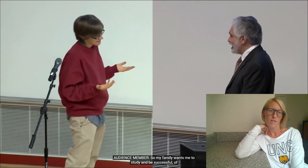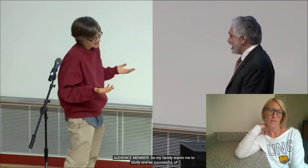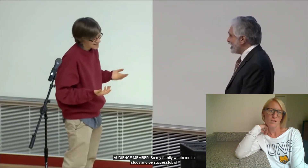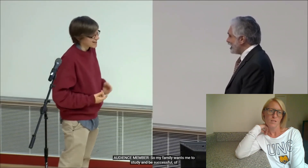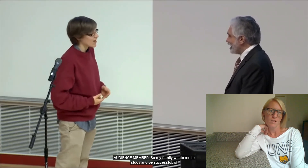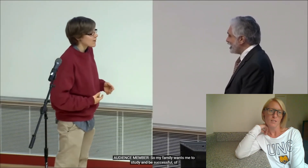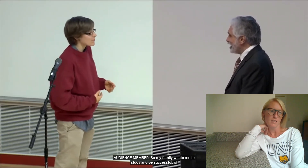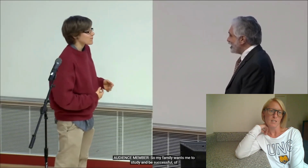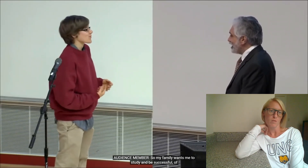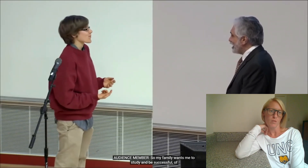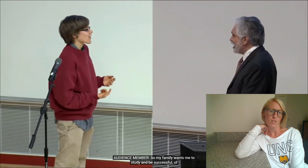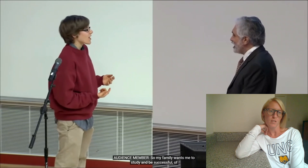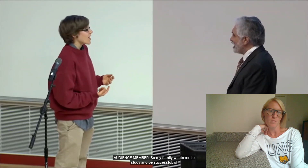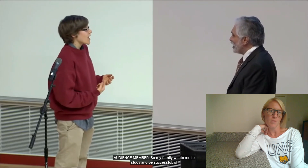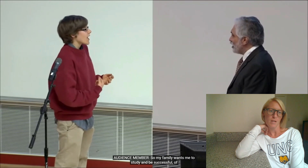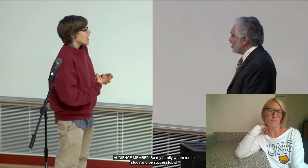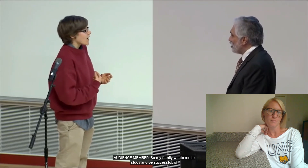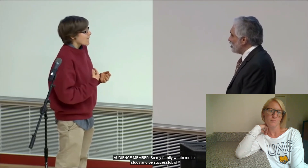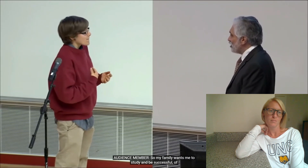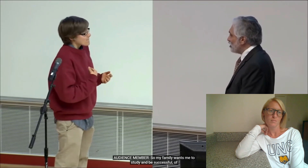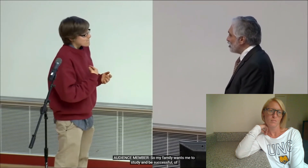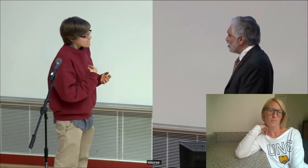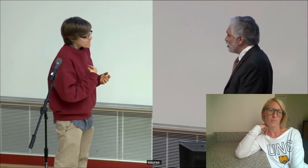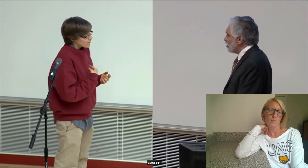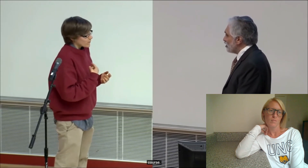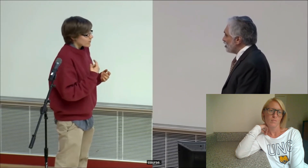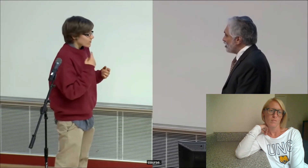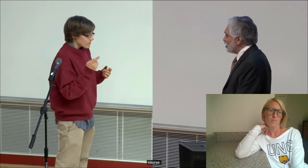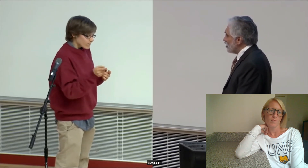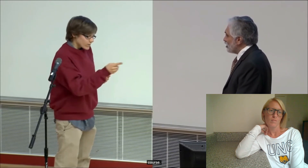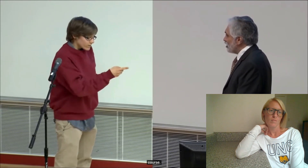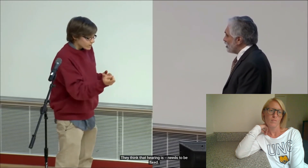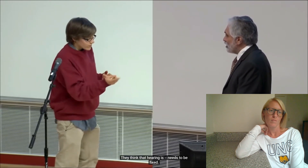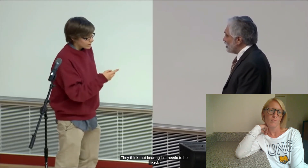and be successful, of course.